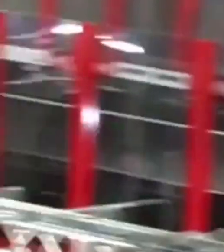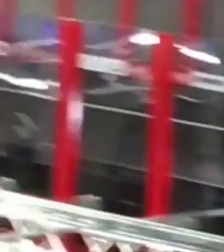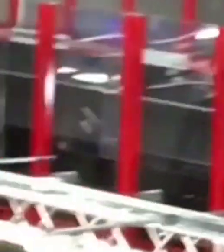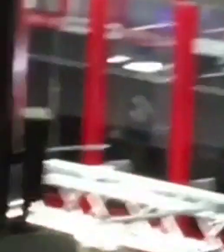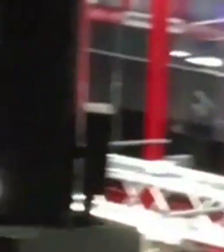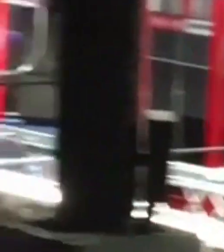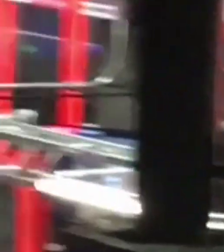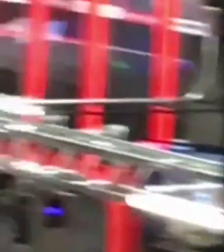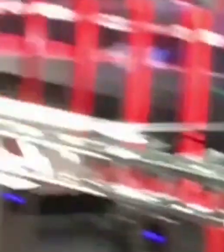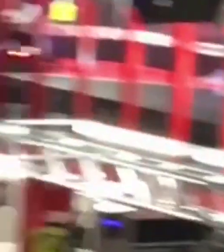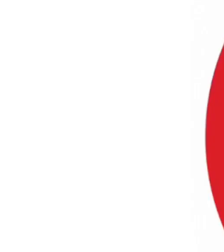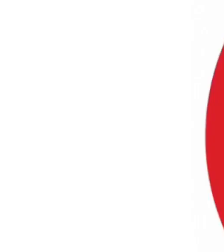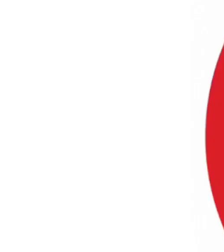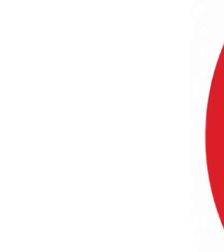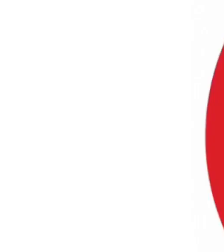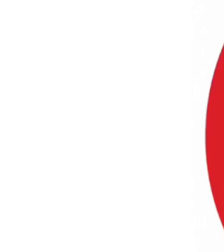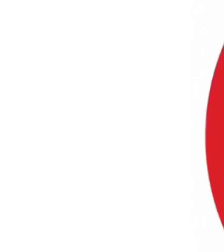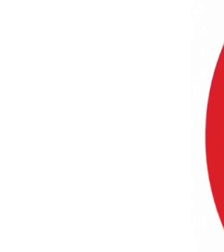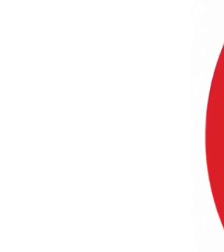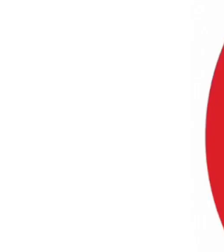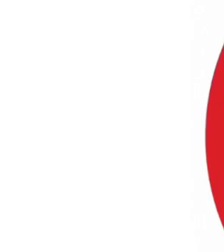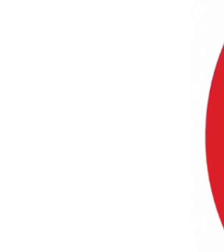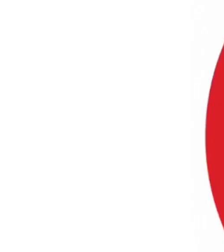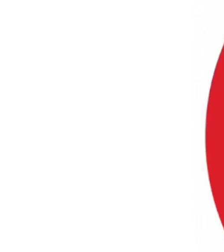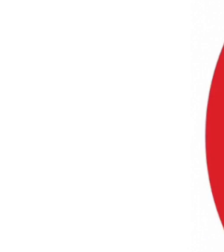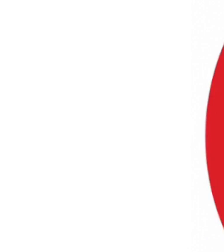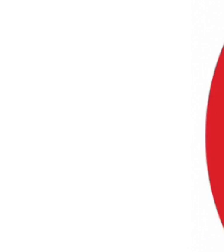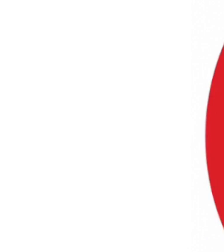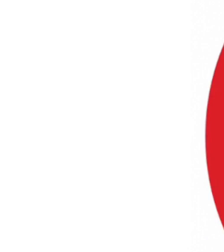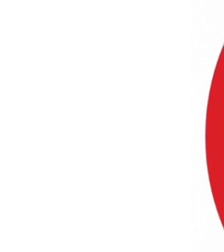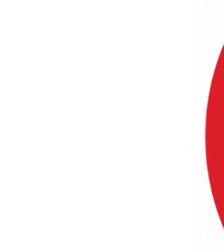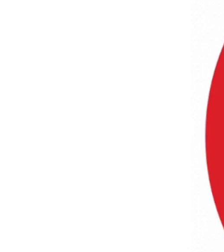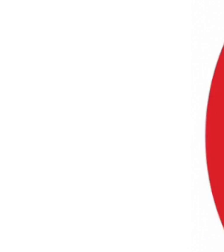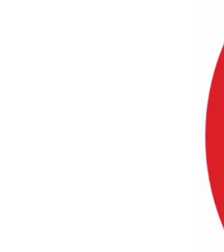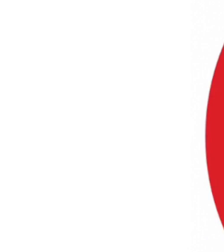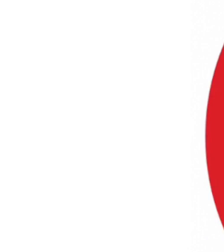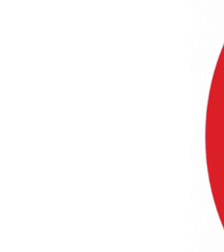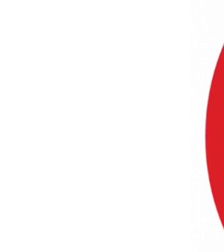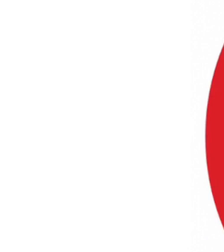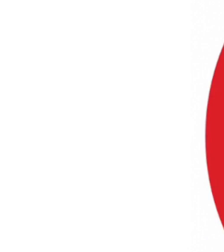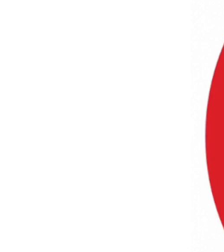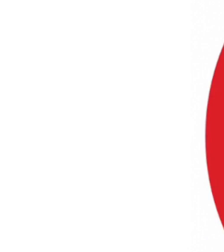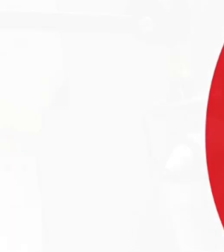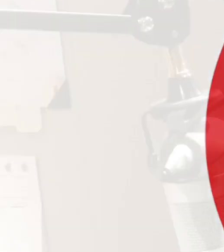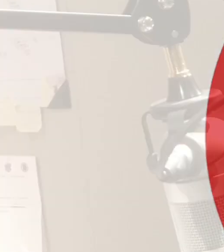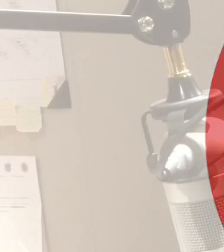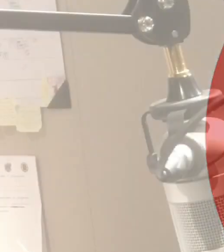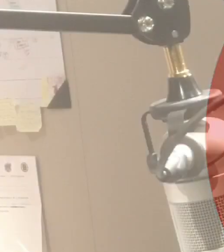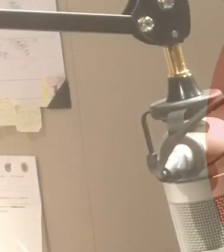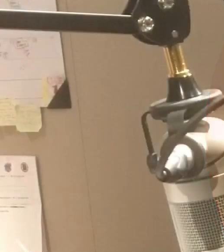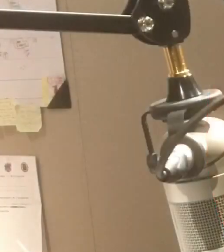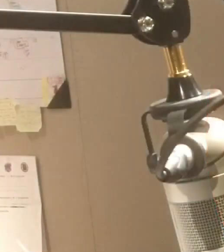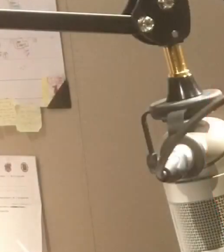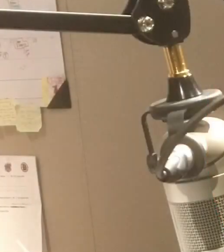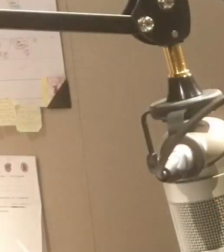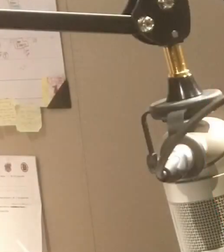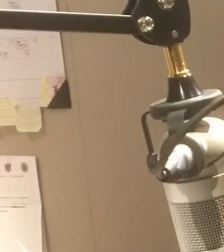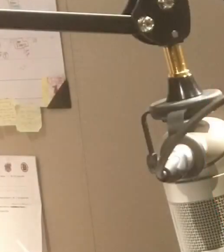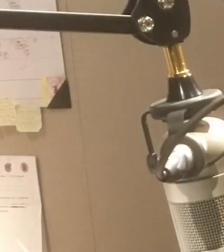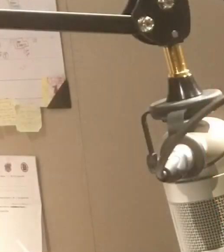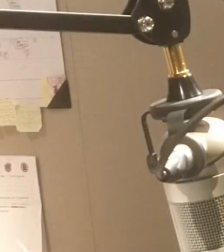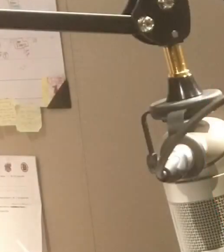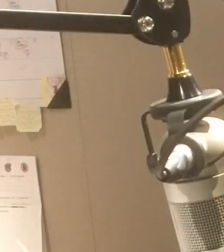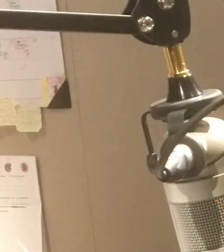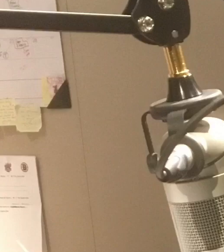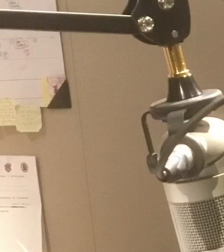fun. That's why they support the Doug Flutie Jr. Foundation for Autism, whose mission is to support families affected by autism. I'm Andrew Roberts,